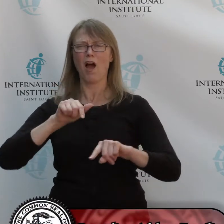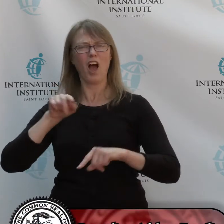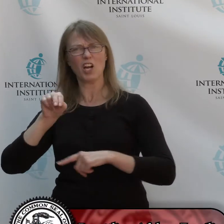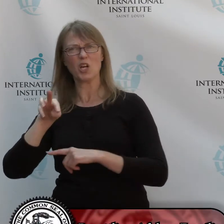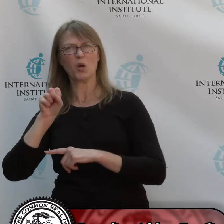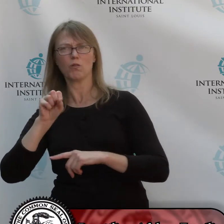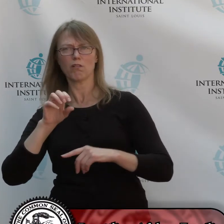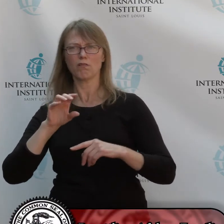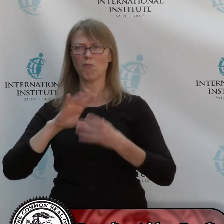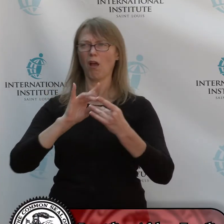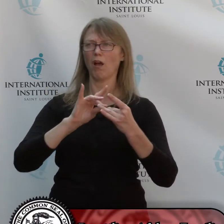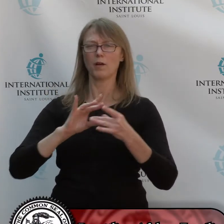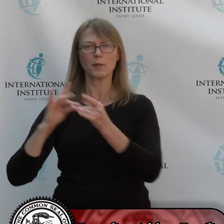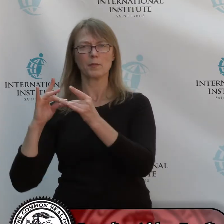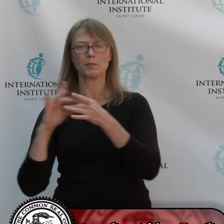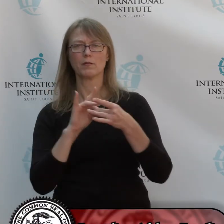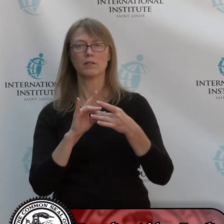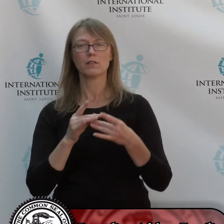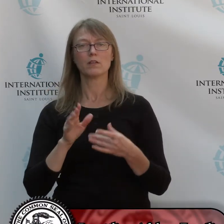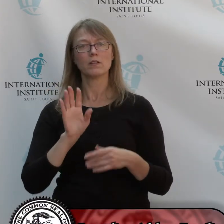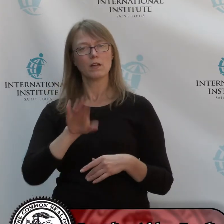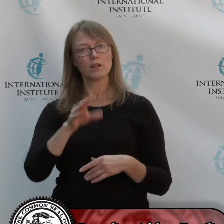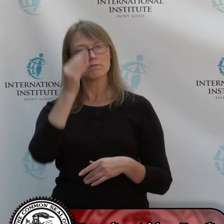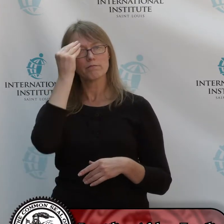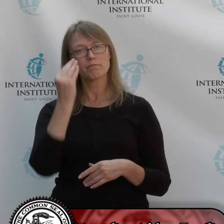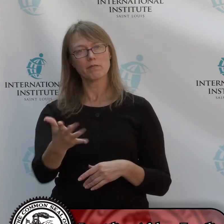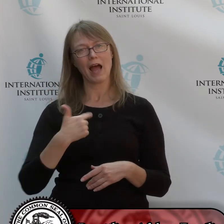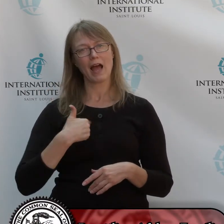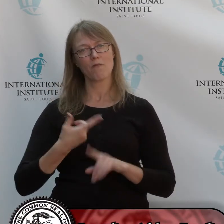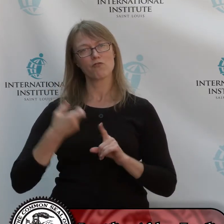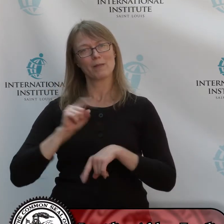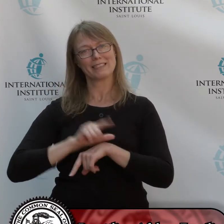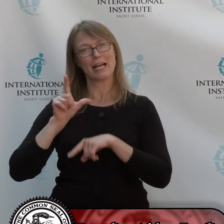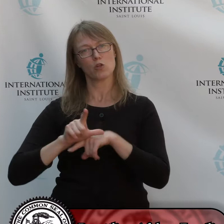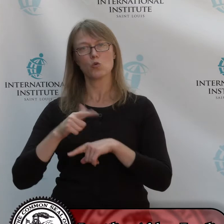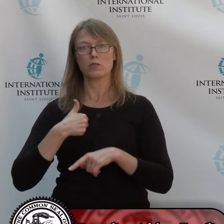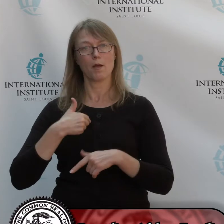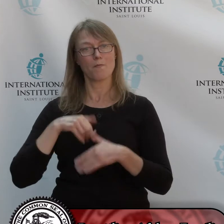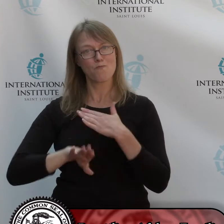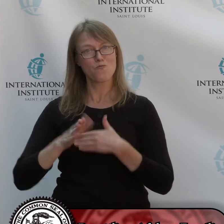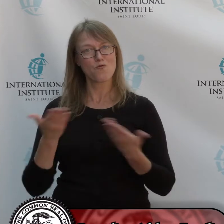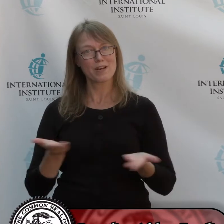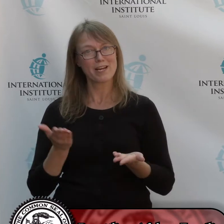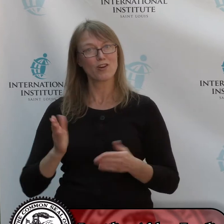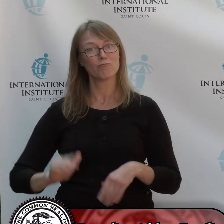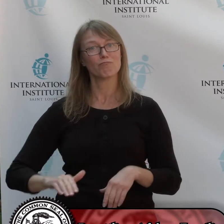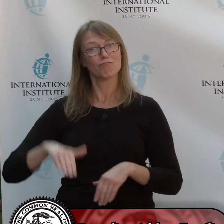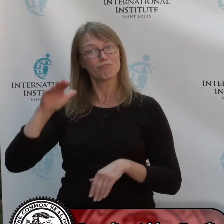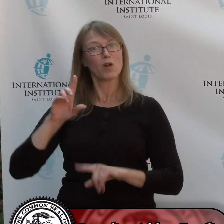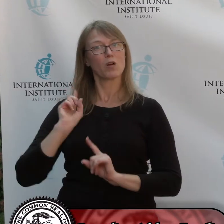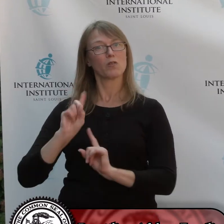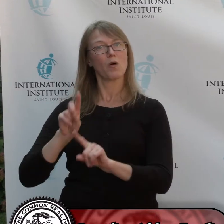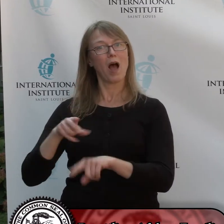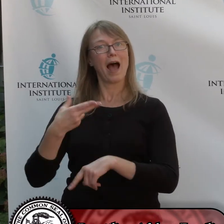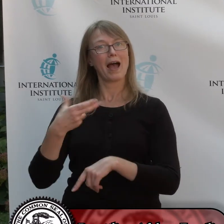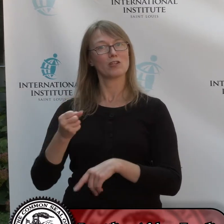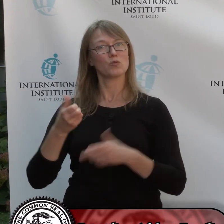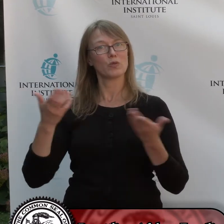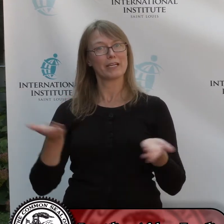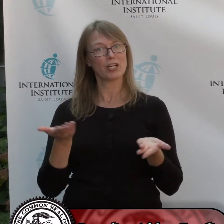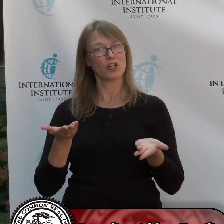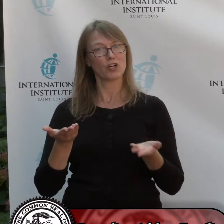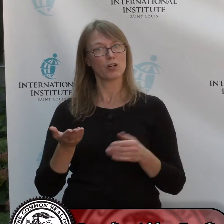from those here in the community. I'm from St. Louis. I'm a St. Louis native. I was born here and I went to high school here. And I just want to make really clear on behalf